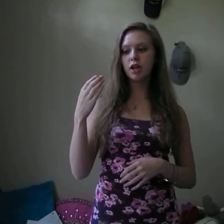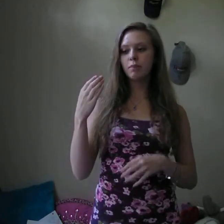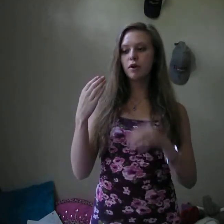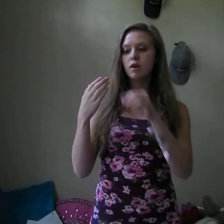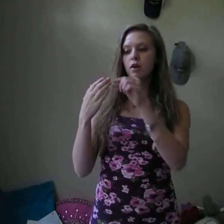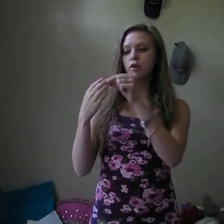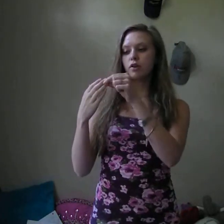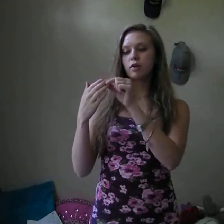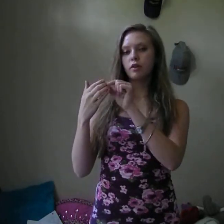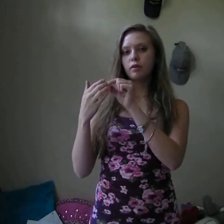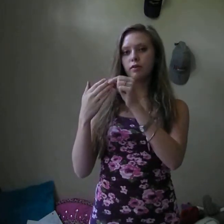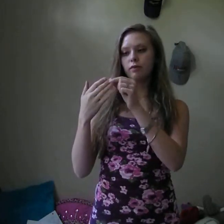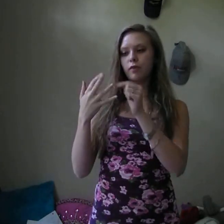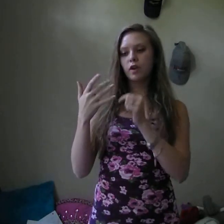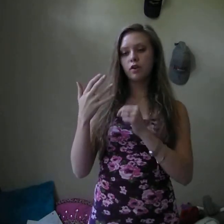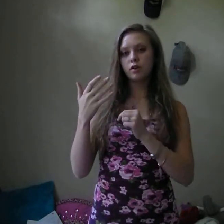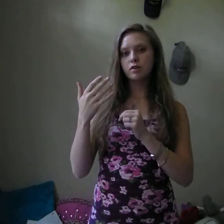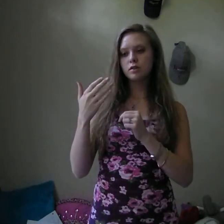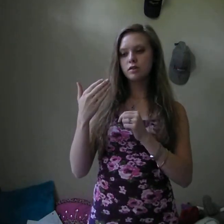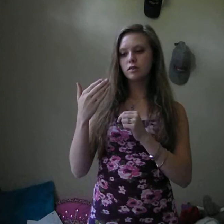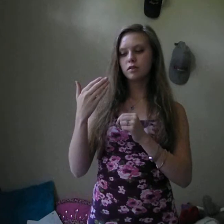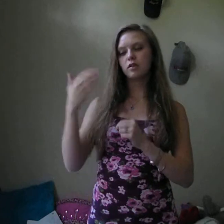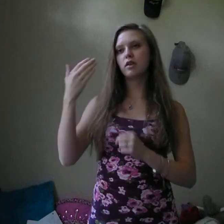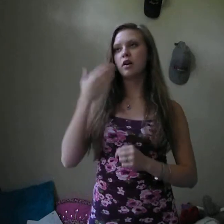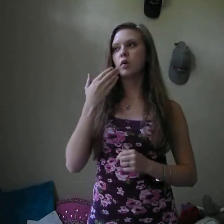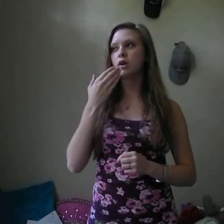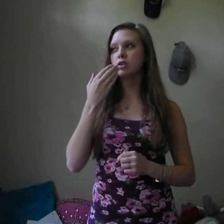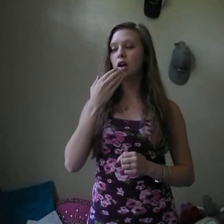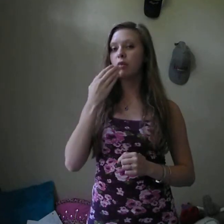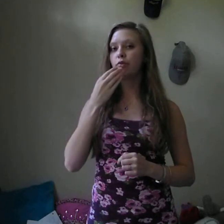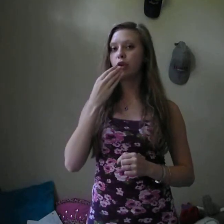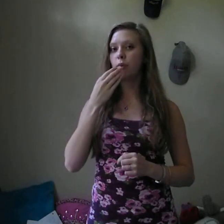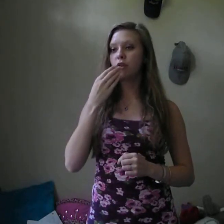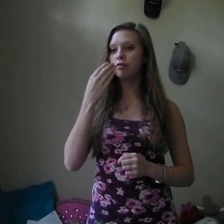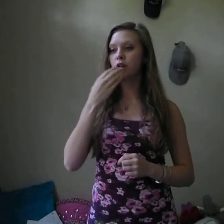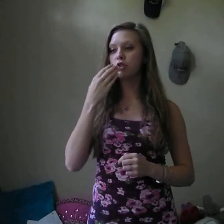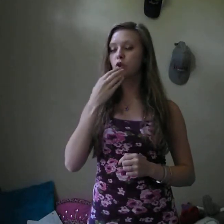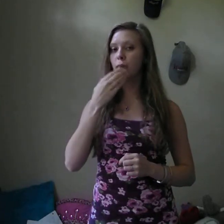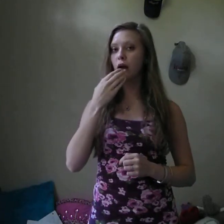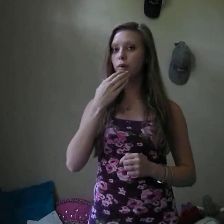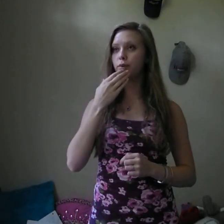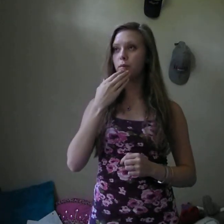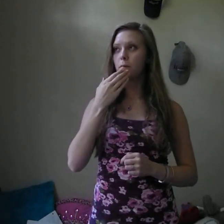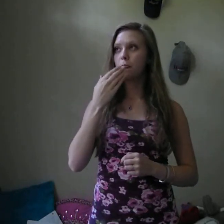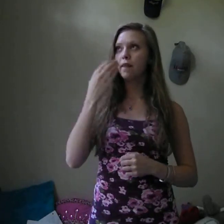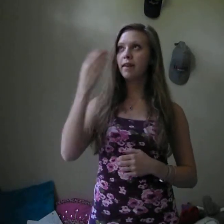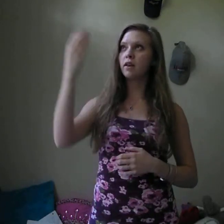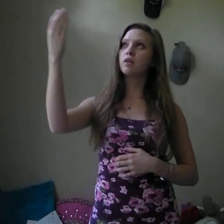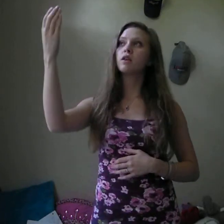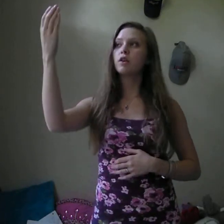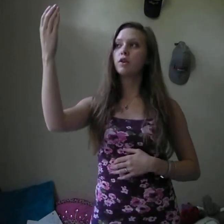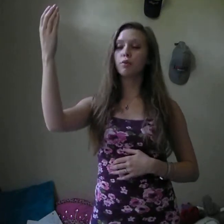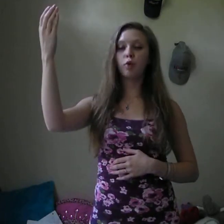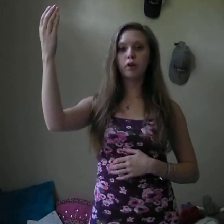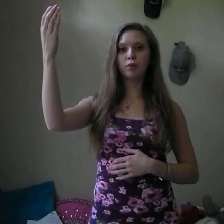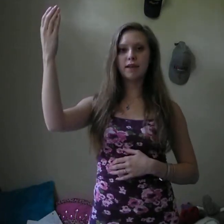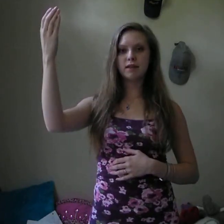shape. Your fingers are going to come from in front of your mouth, and then you're going to raise it